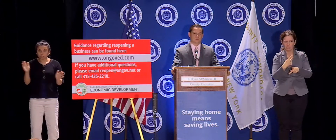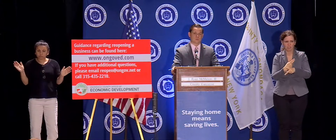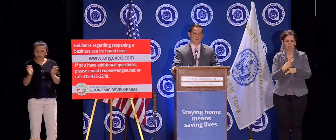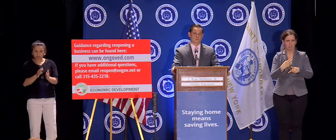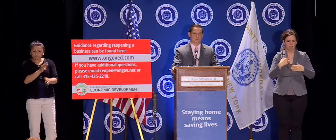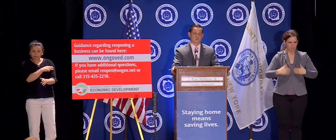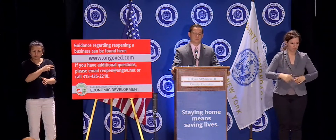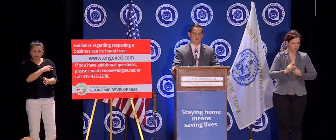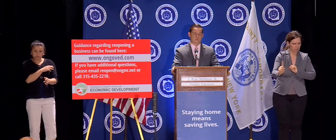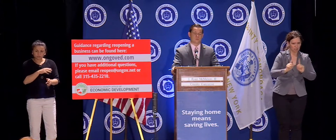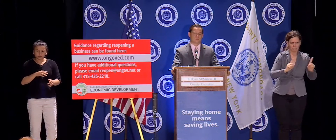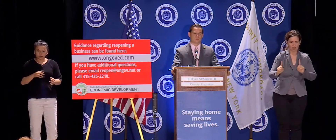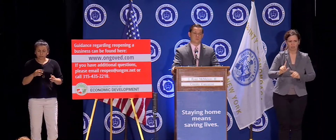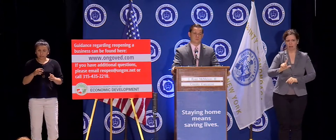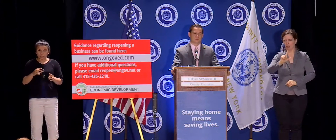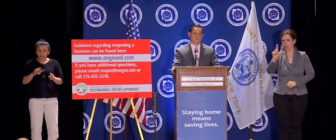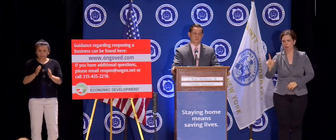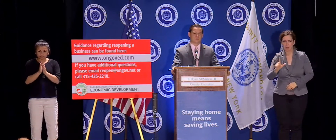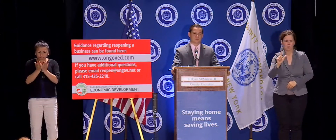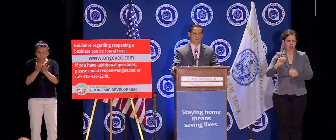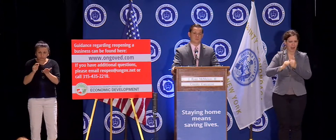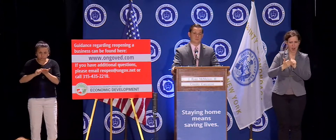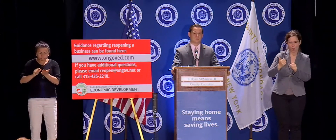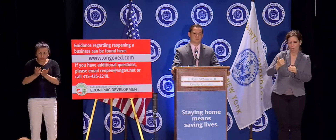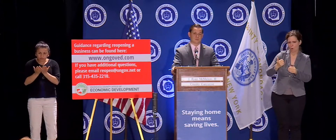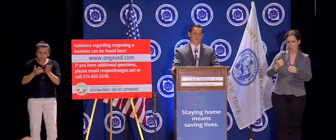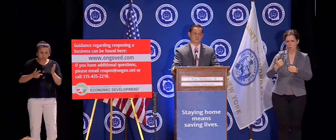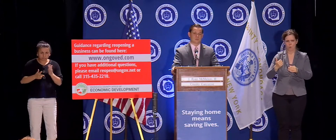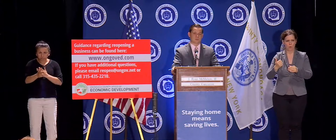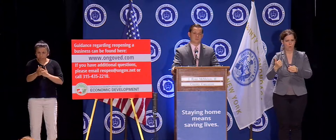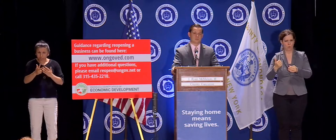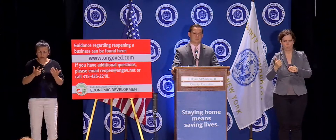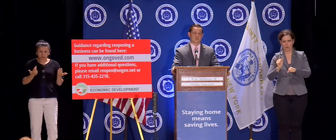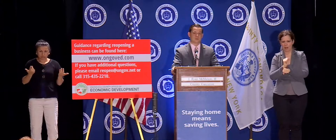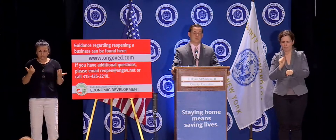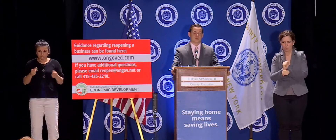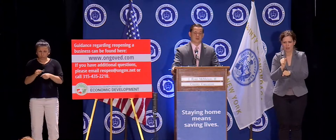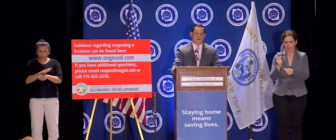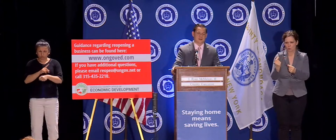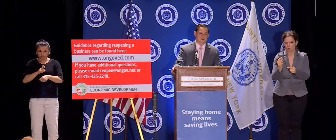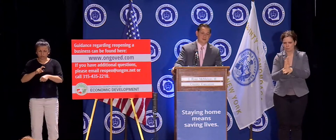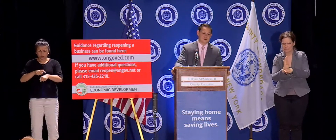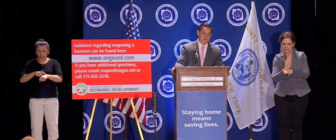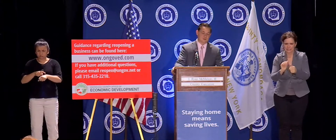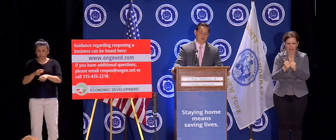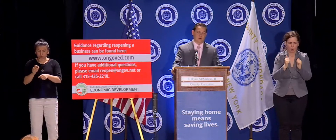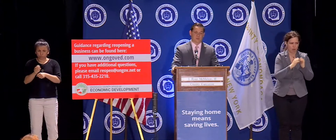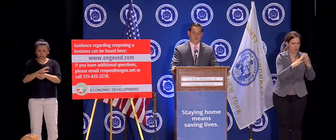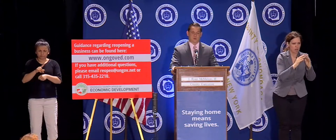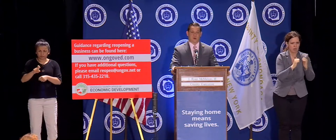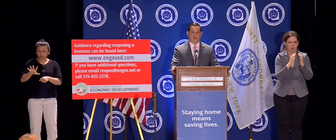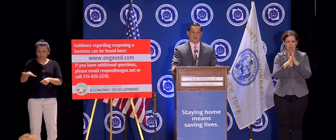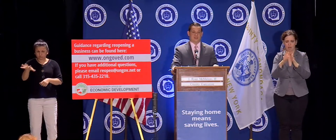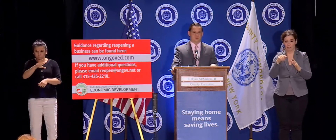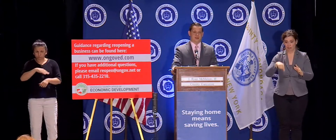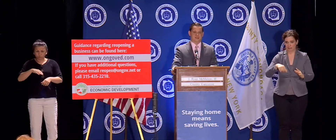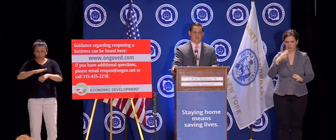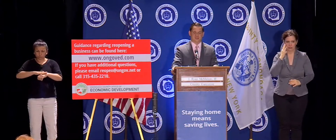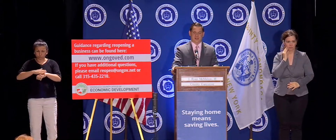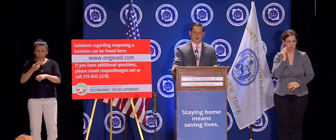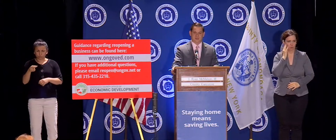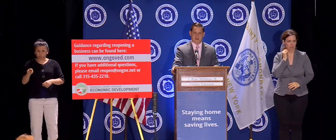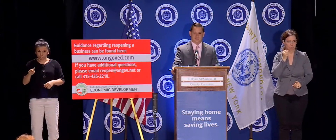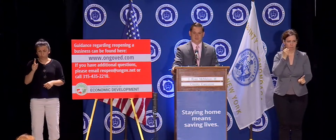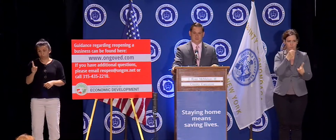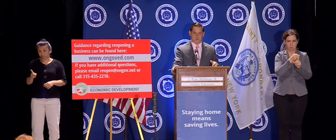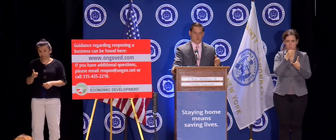library curbside service? I mean, this is touching every service you offer. You're 100% right, and that's why it's such